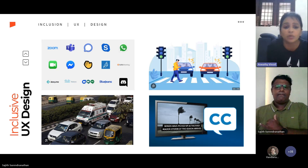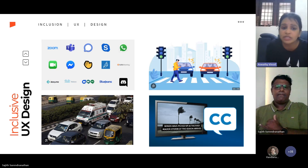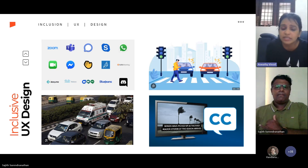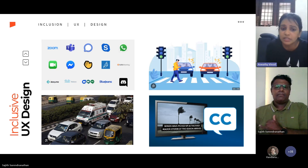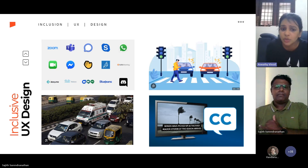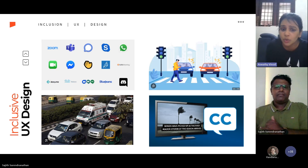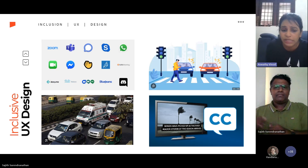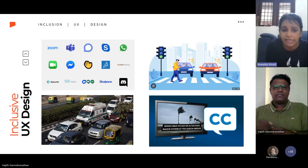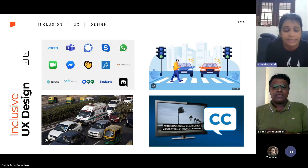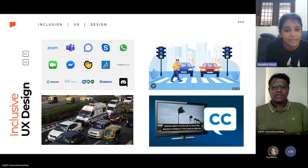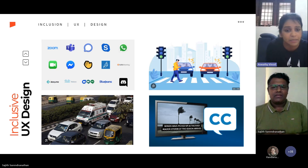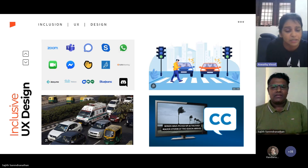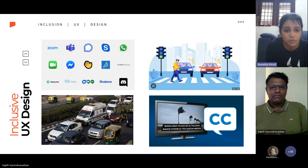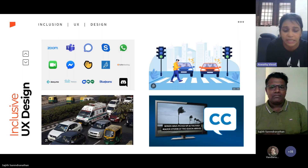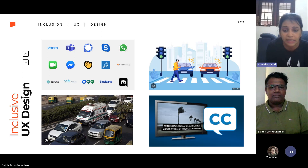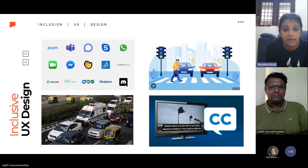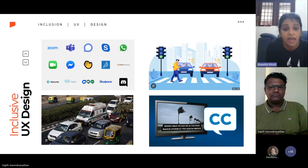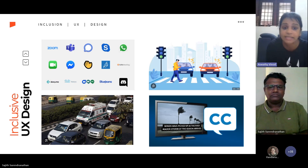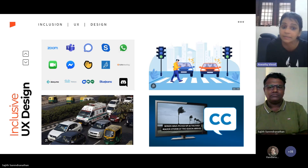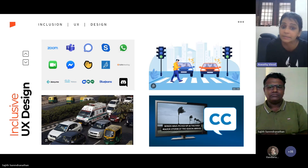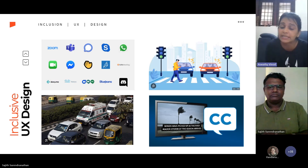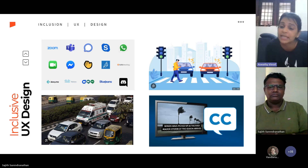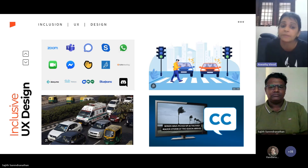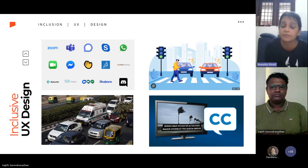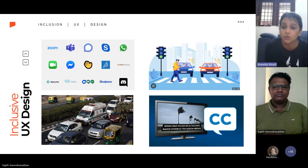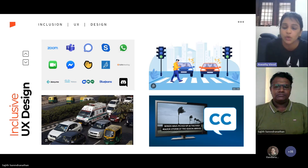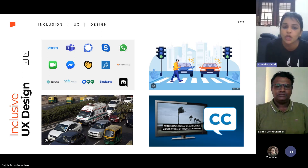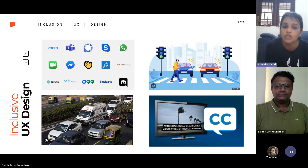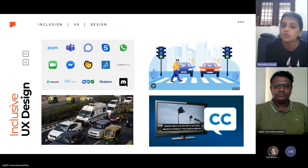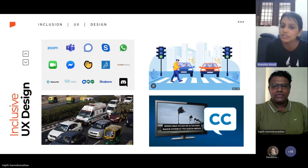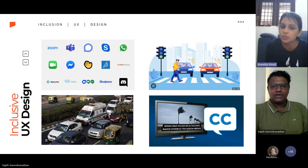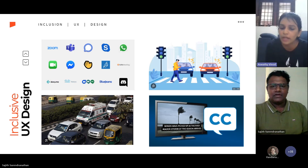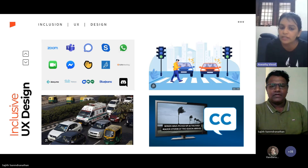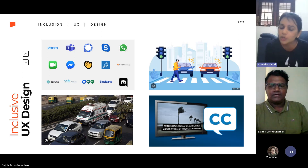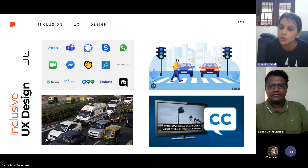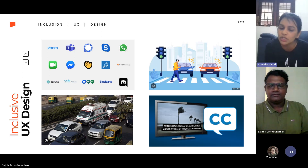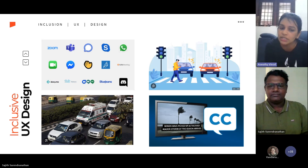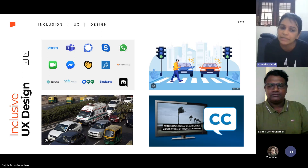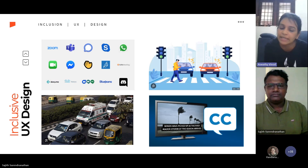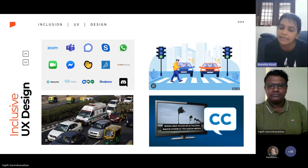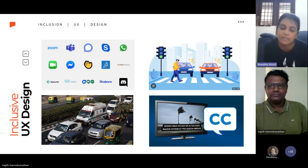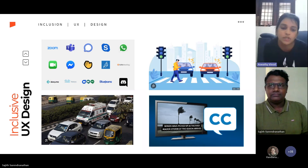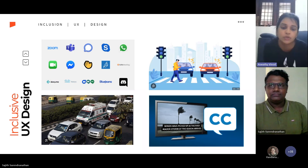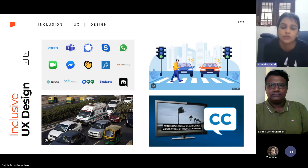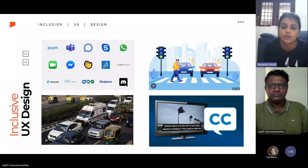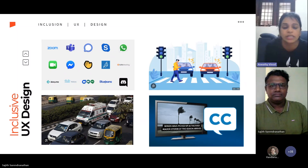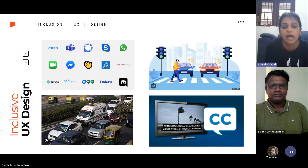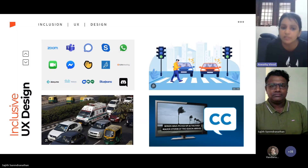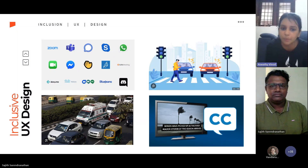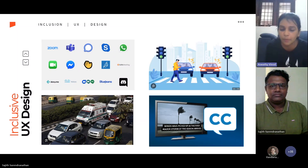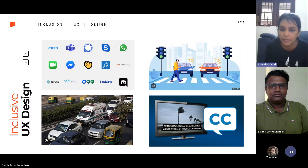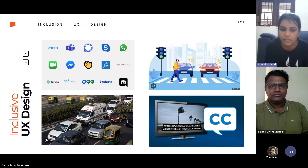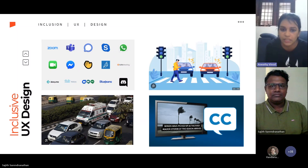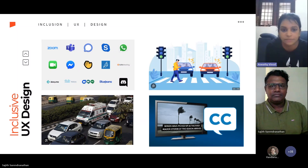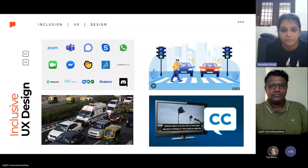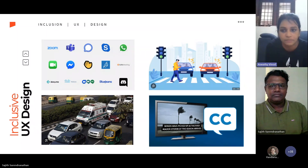same language as that's shown in the entertainment or the media, and subtitles help them too. So just one solution, subtitles, that's useful to a